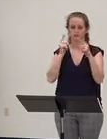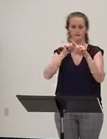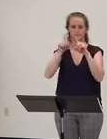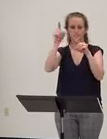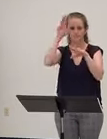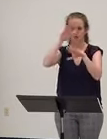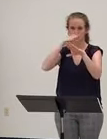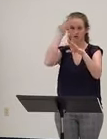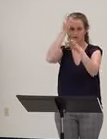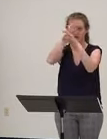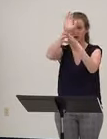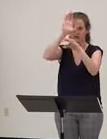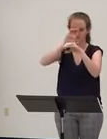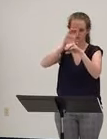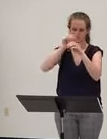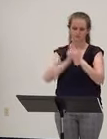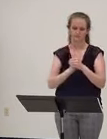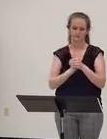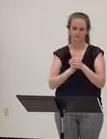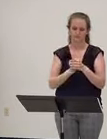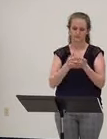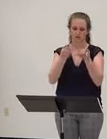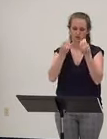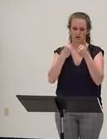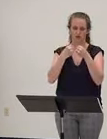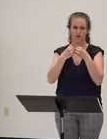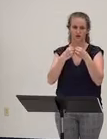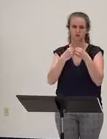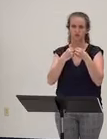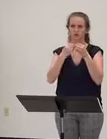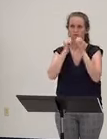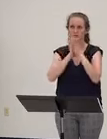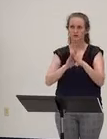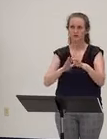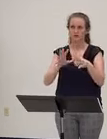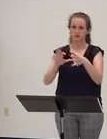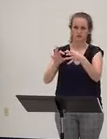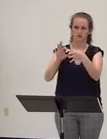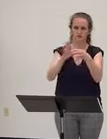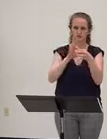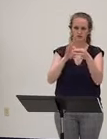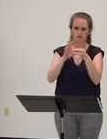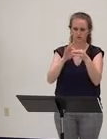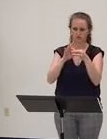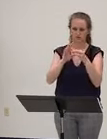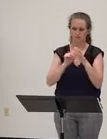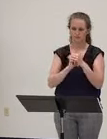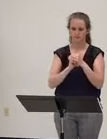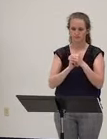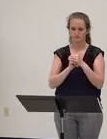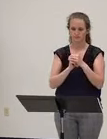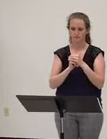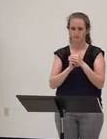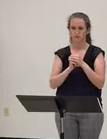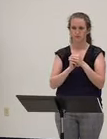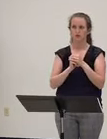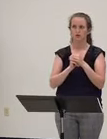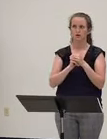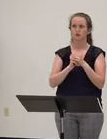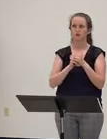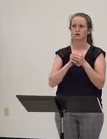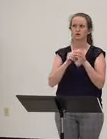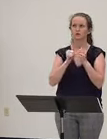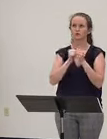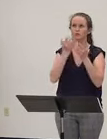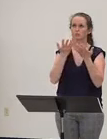on the faith of your church, and graciously grant her peace and unity, in accordance with